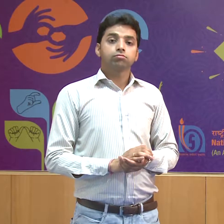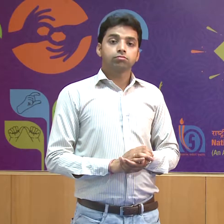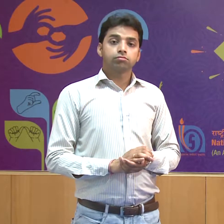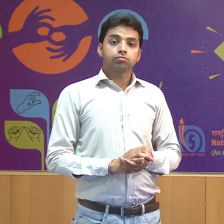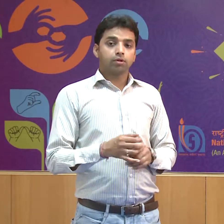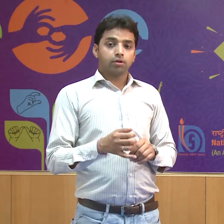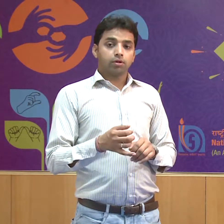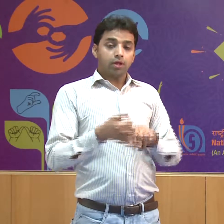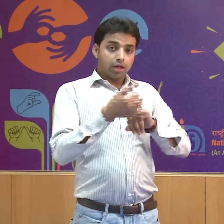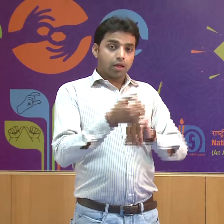Shahi.